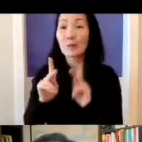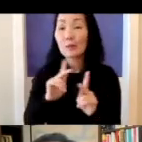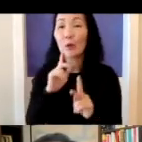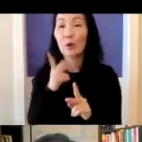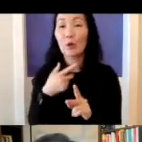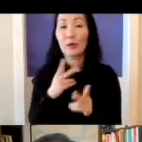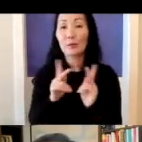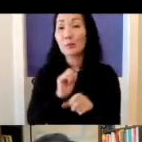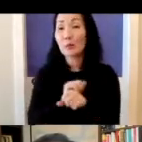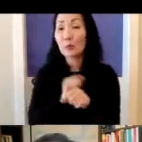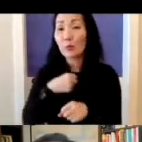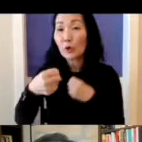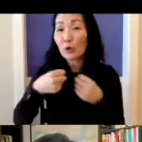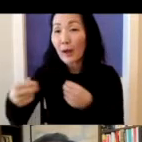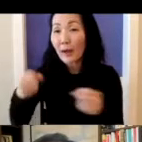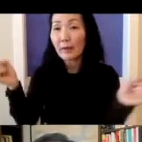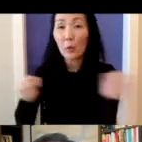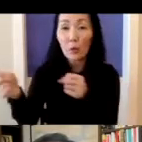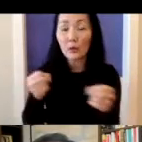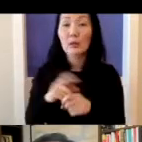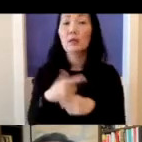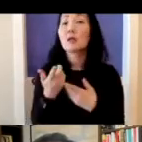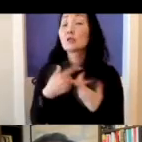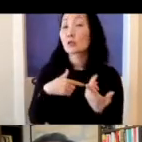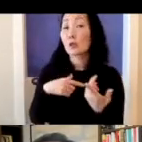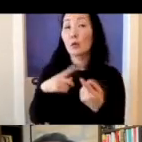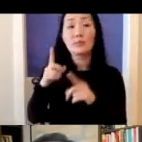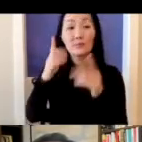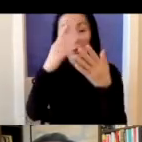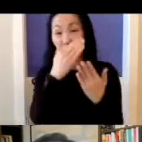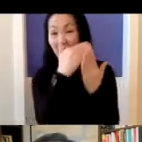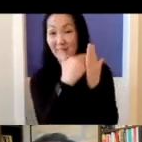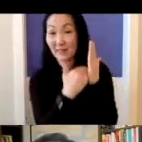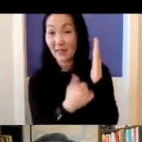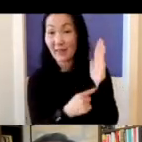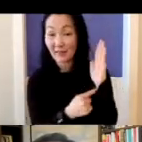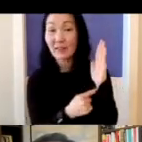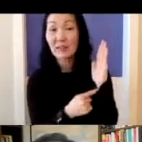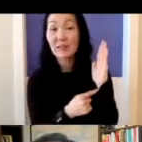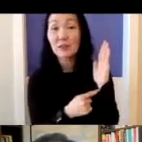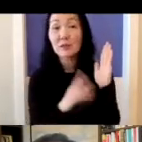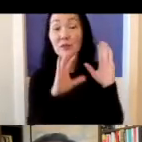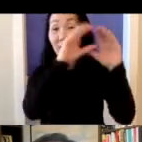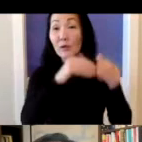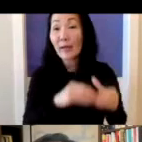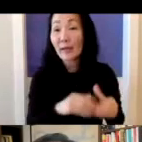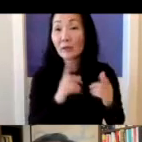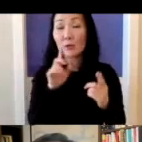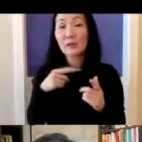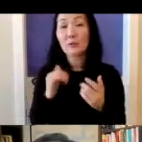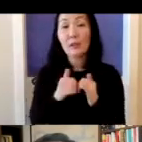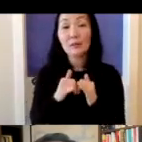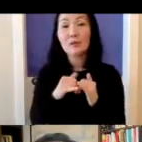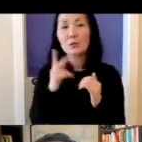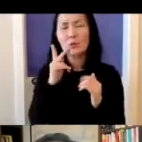distributed by something such as gender, and you can certainly go through a number of other types of categories, we see an unevenness.